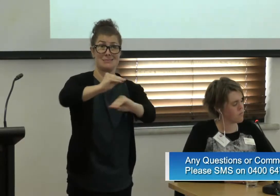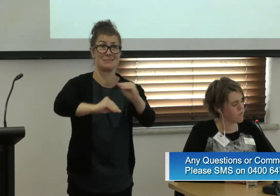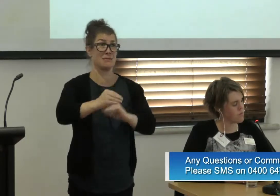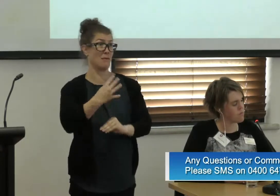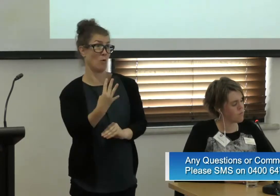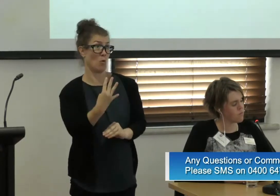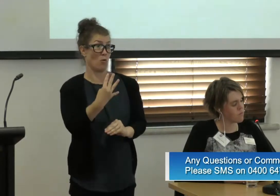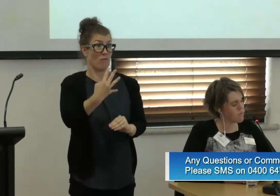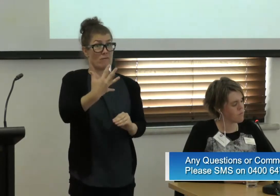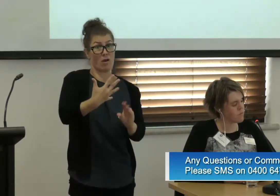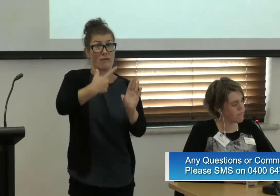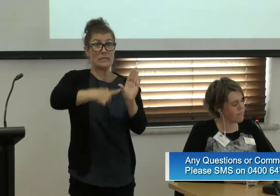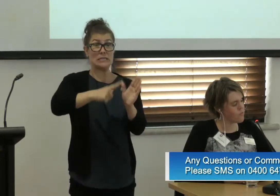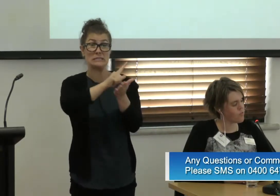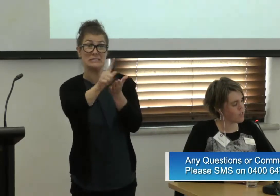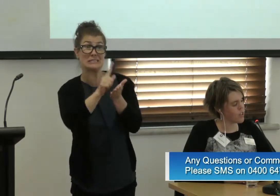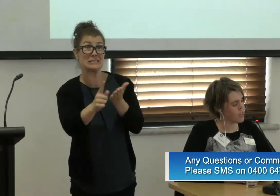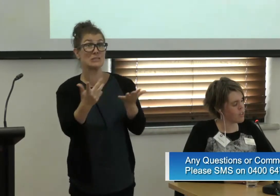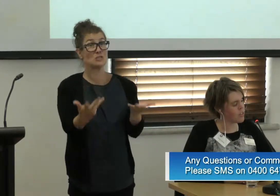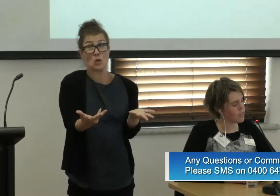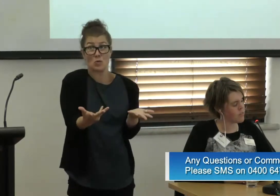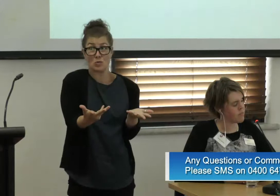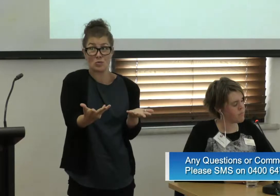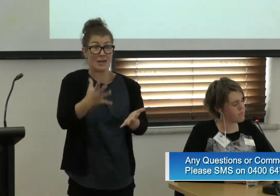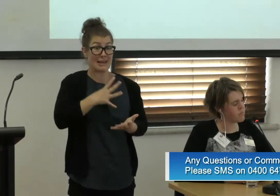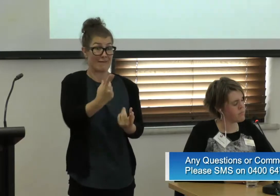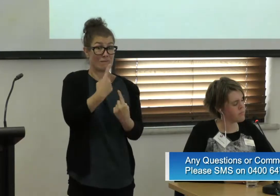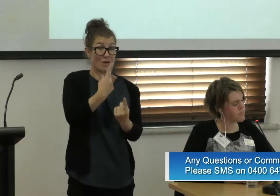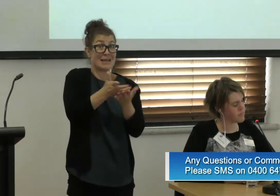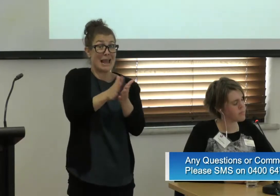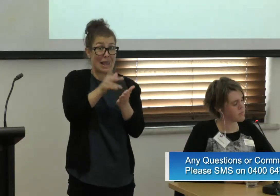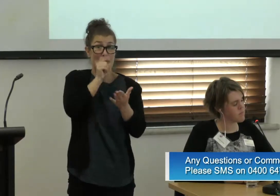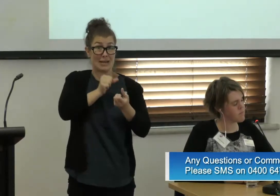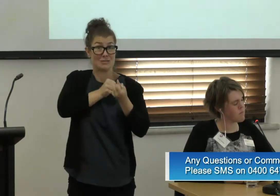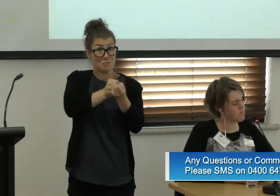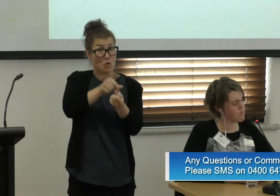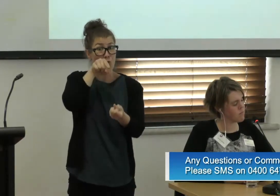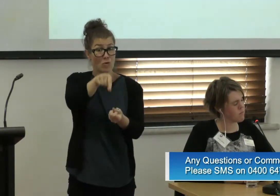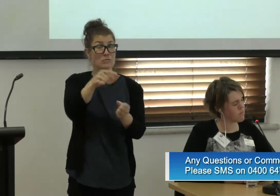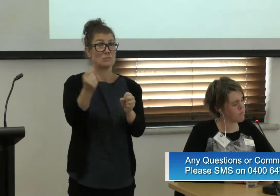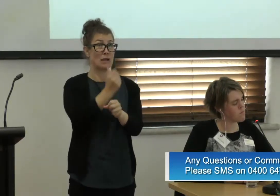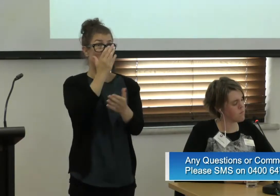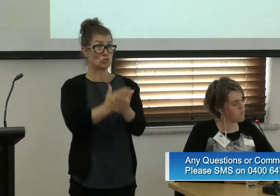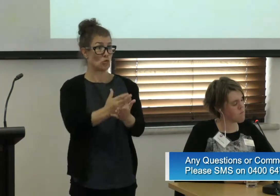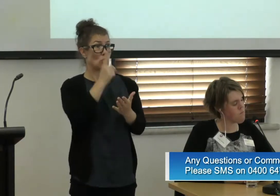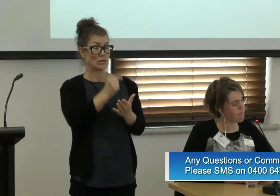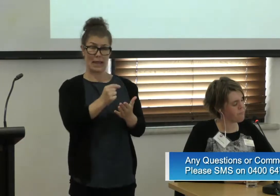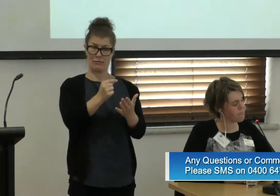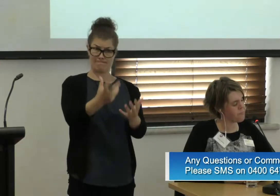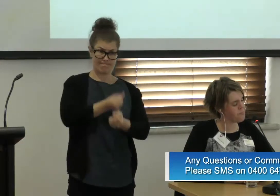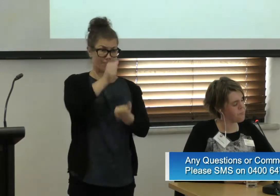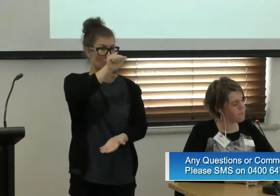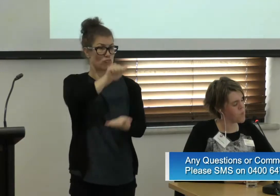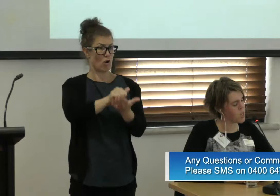I would really like some advice on how we can assist her to get that equipment that's custom made